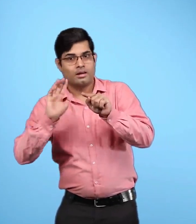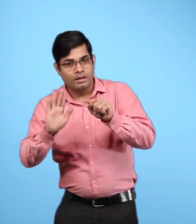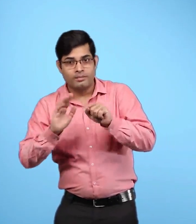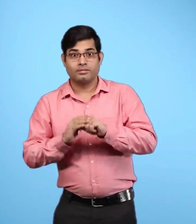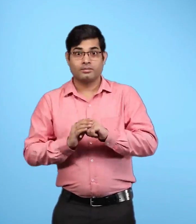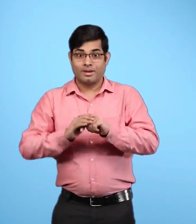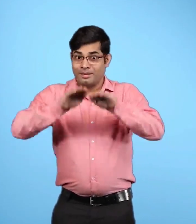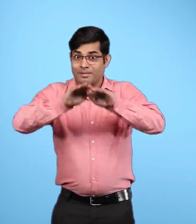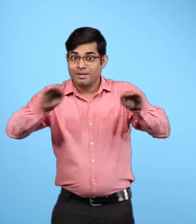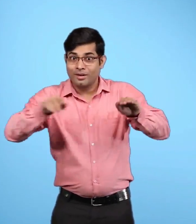color.